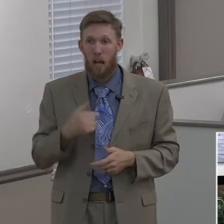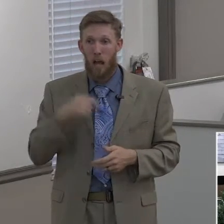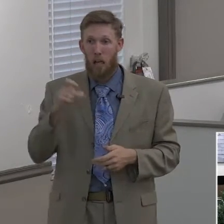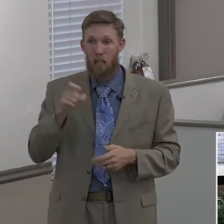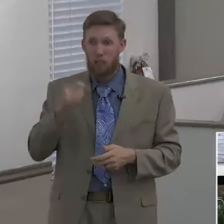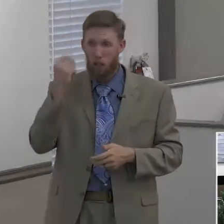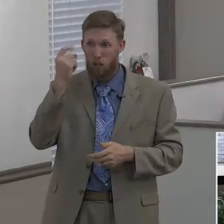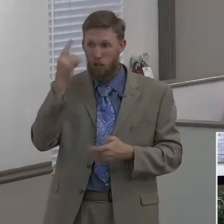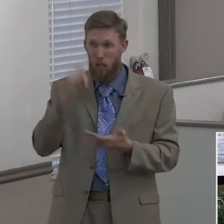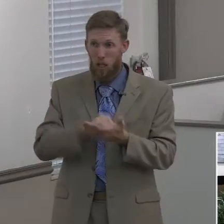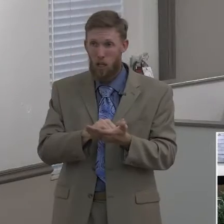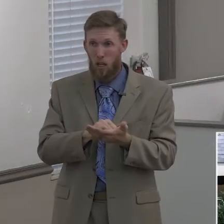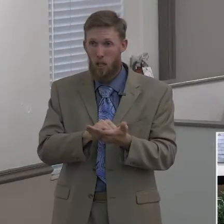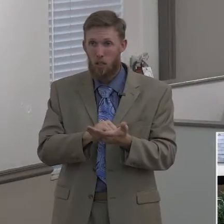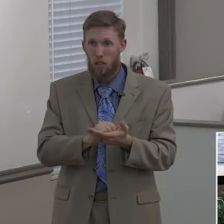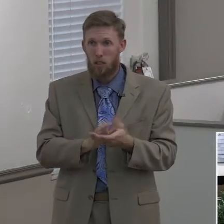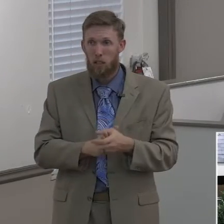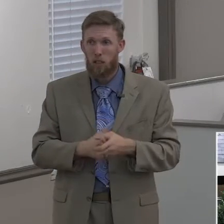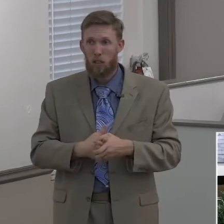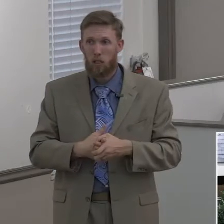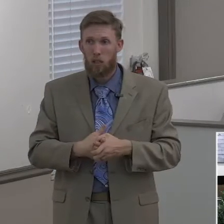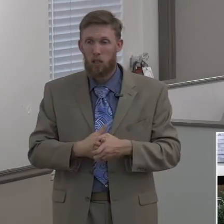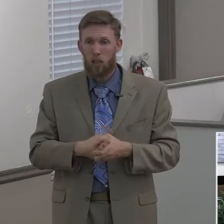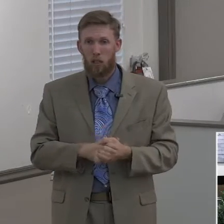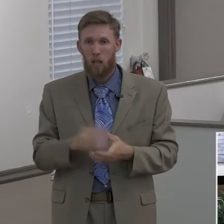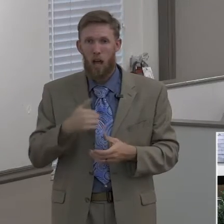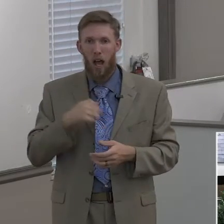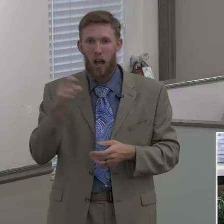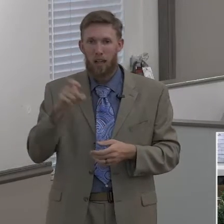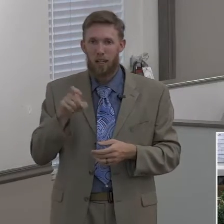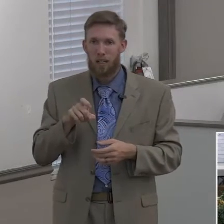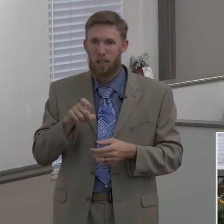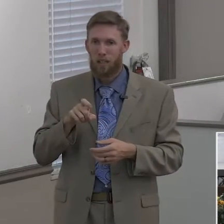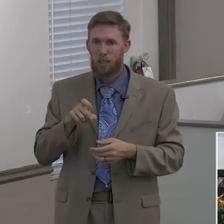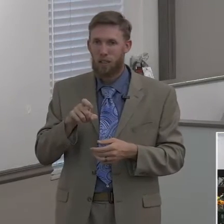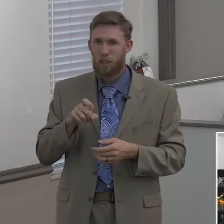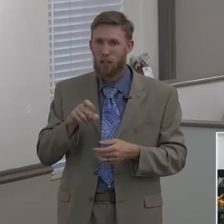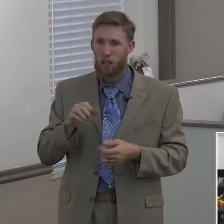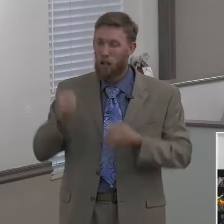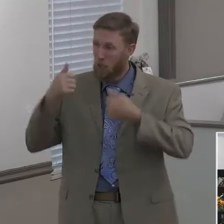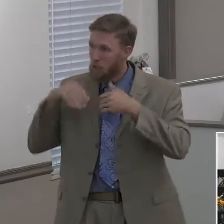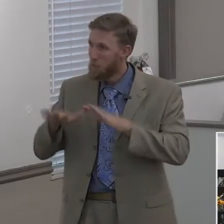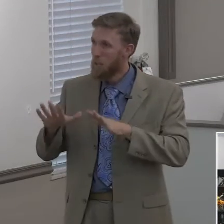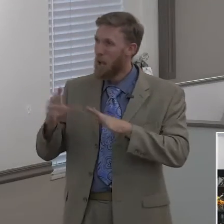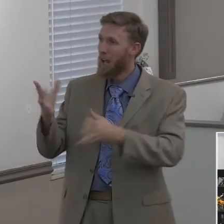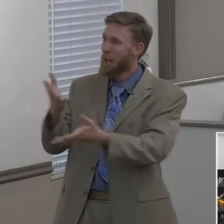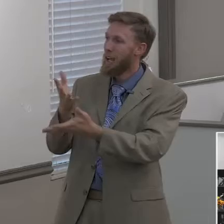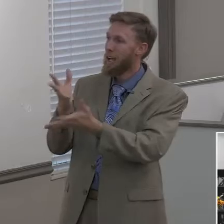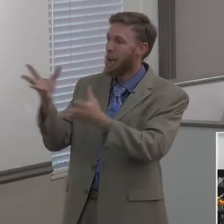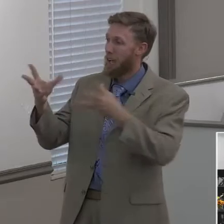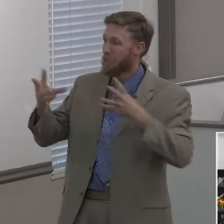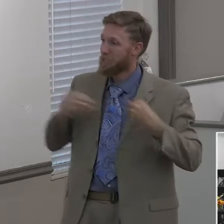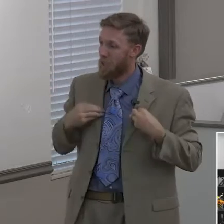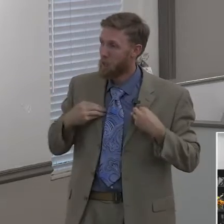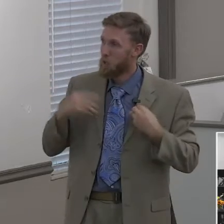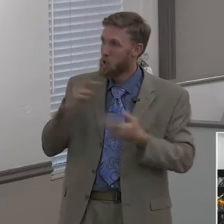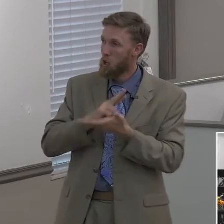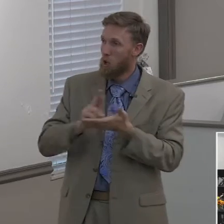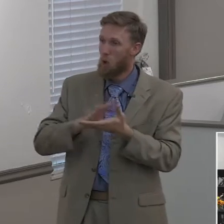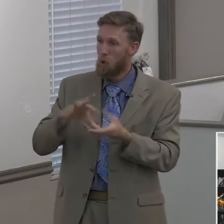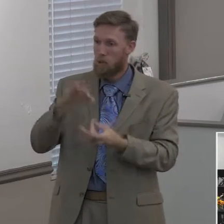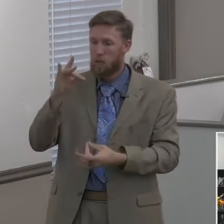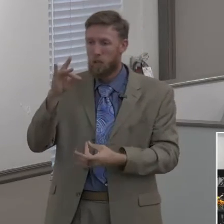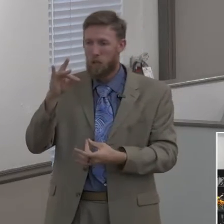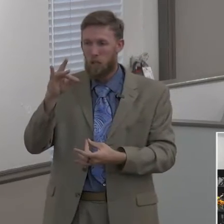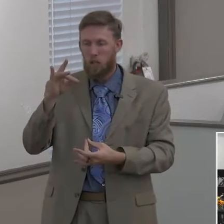And I have to understand that. So I have to embrace the Holy Spirit in my life. And we're not